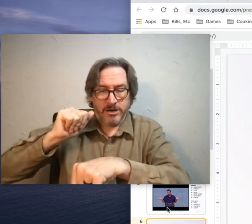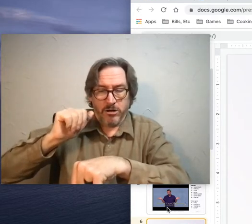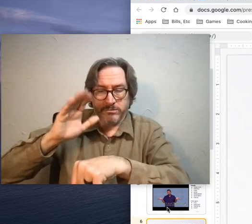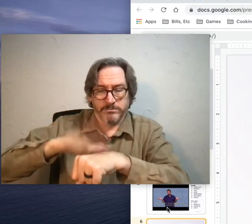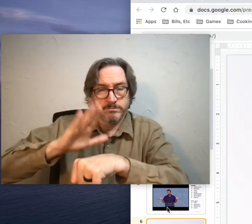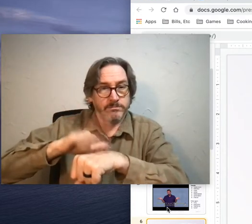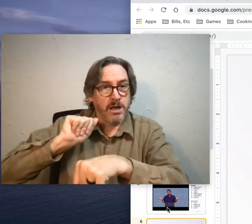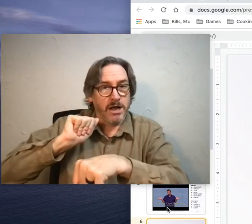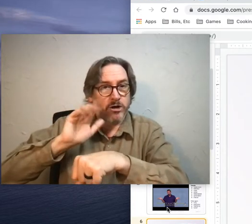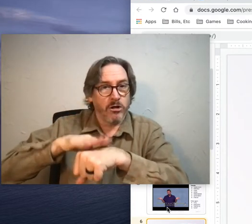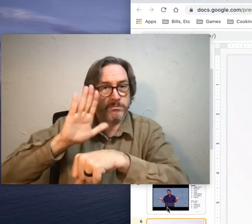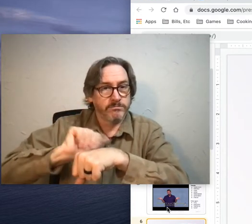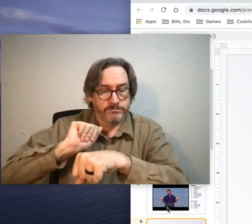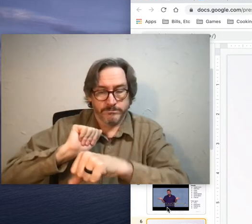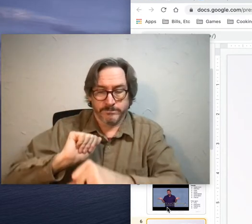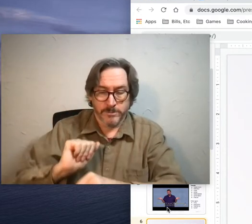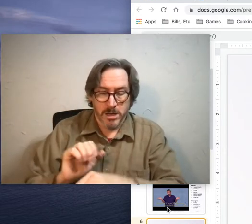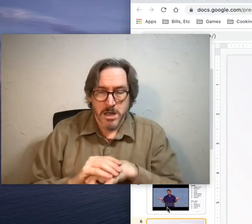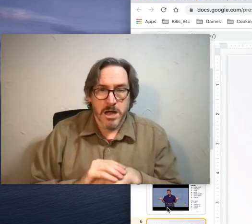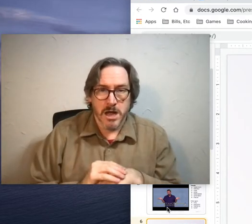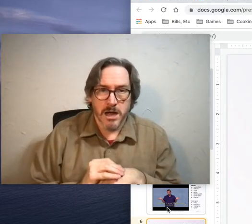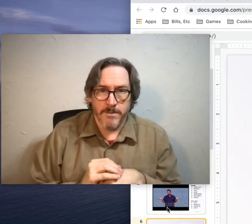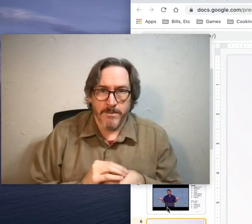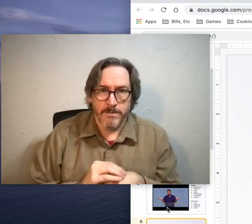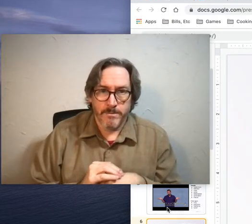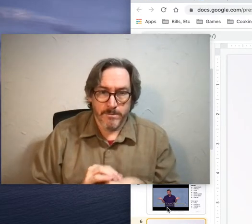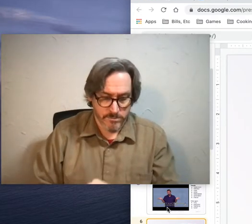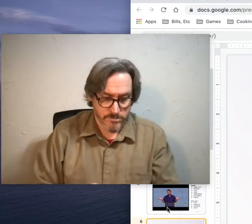and call. On call.